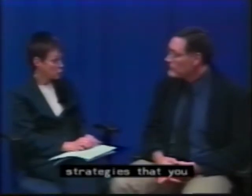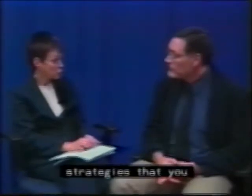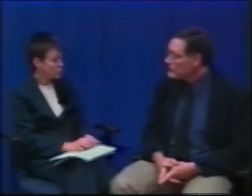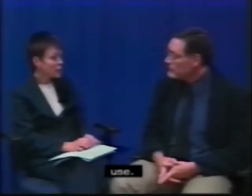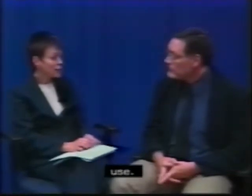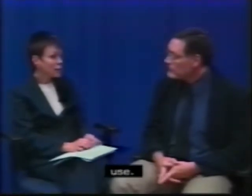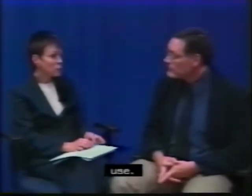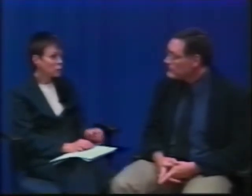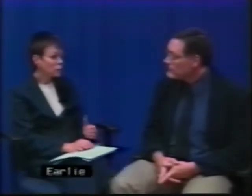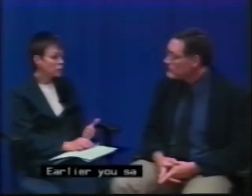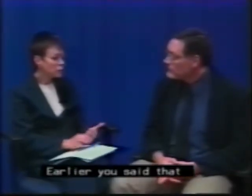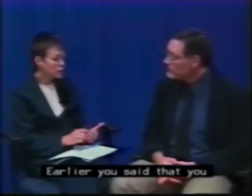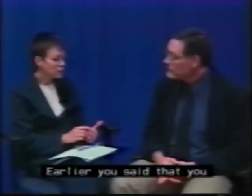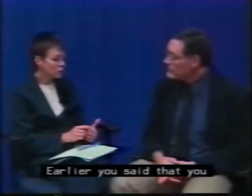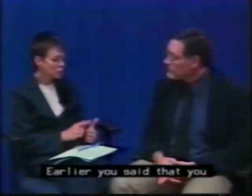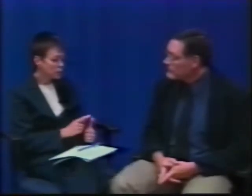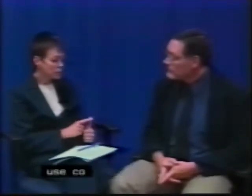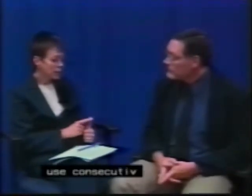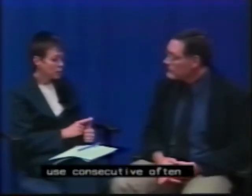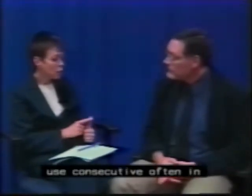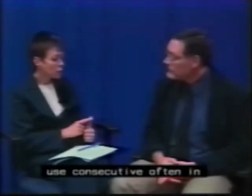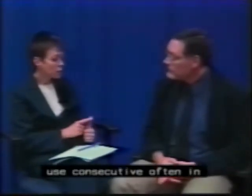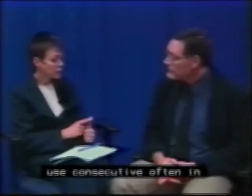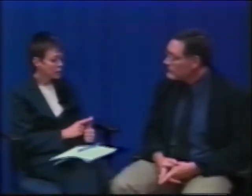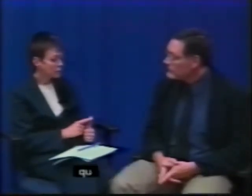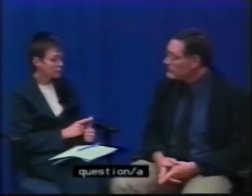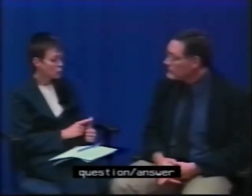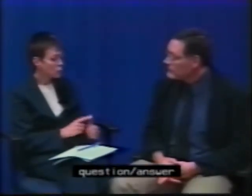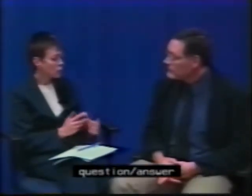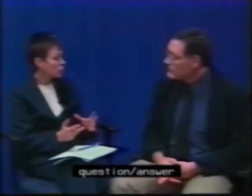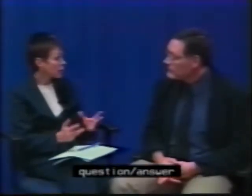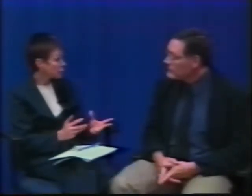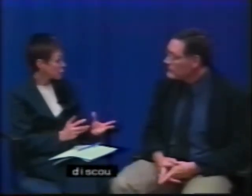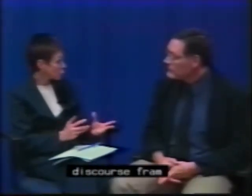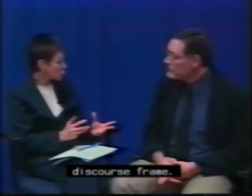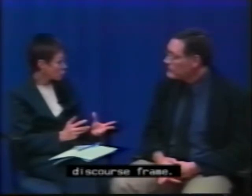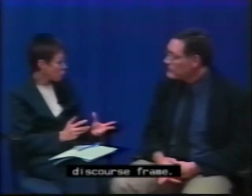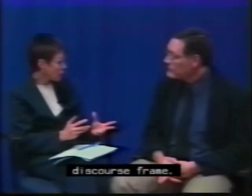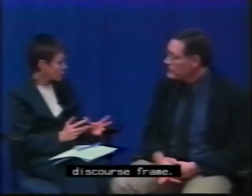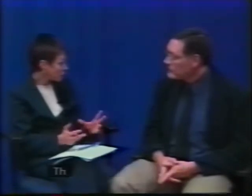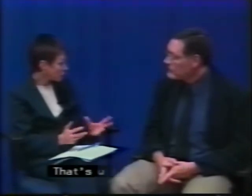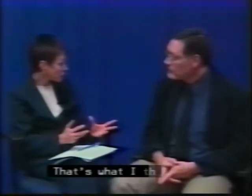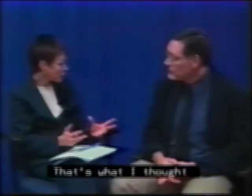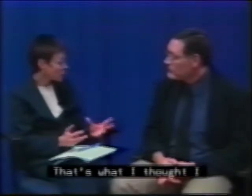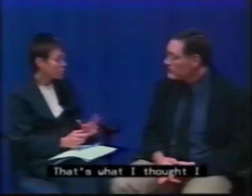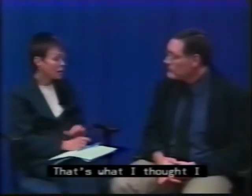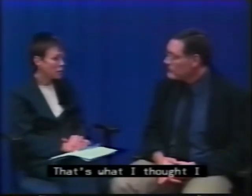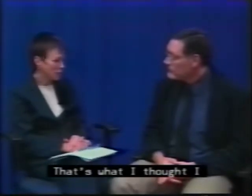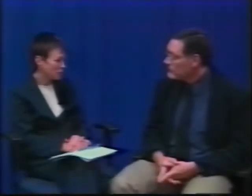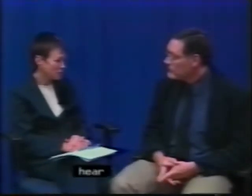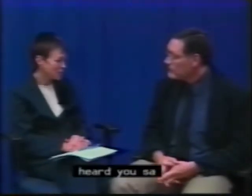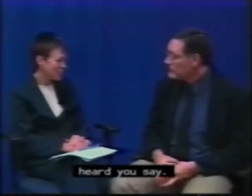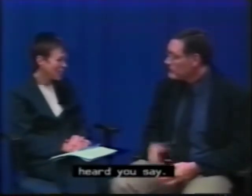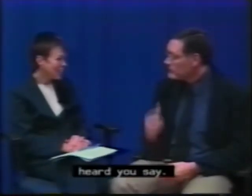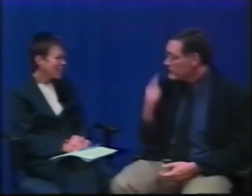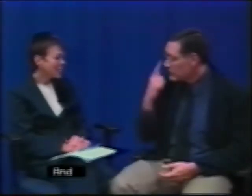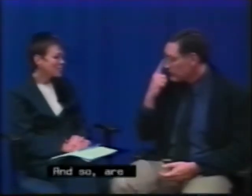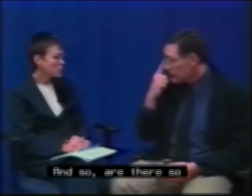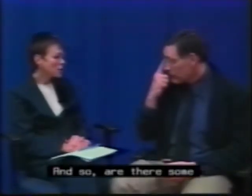use. Earlier you said that you use consecutive often in a question-answer discourse frame, is what I thought I heard you say. Mm-hmm. And so are